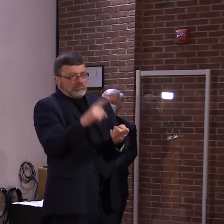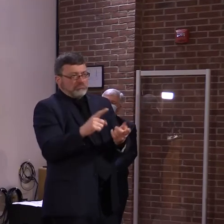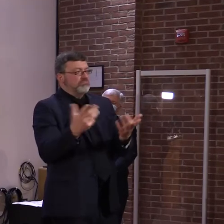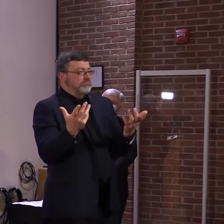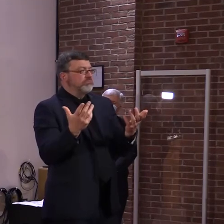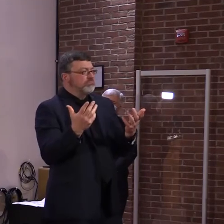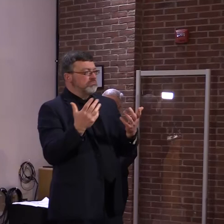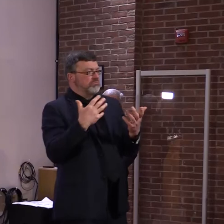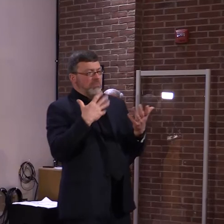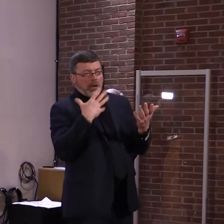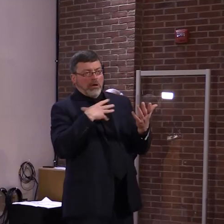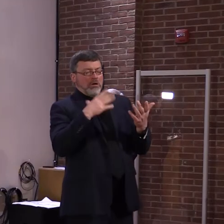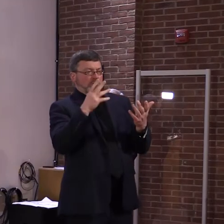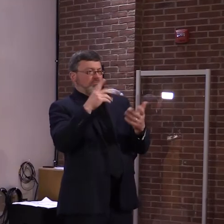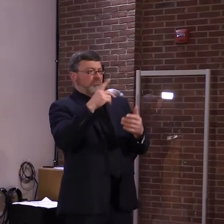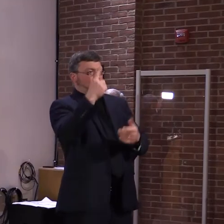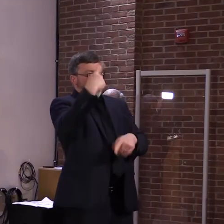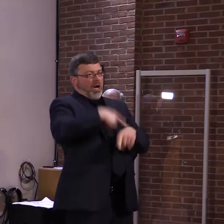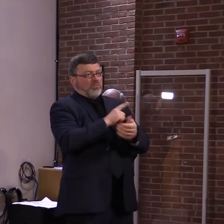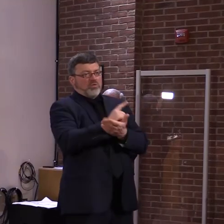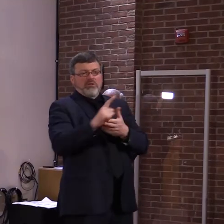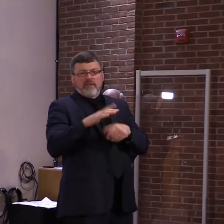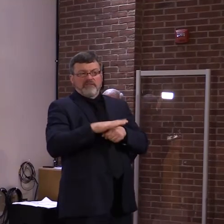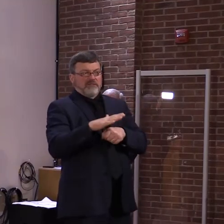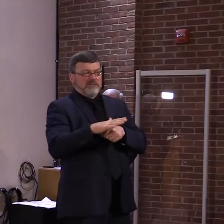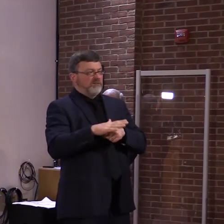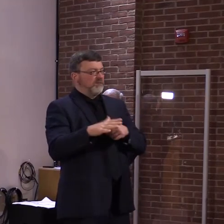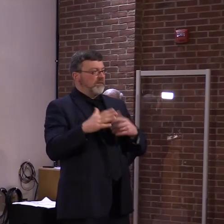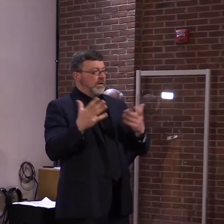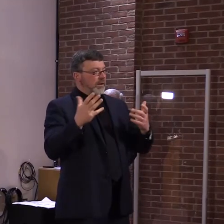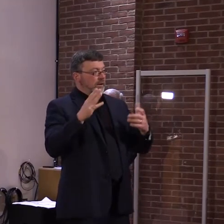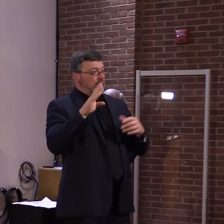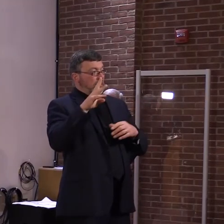and so forth, we'd follow the same guidelines.